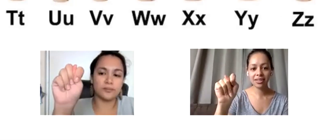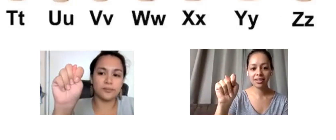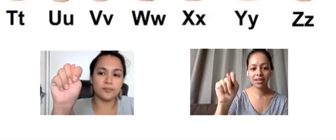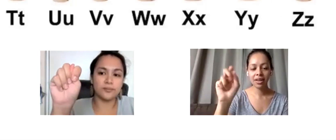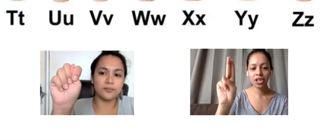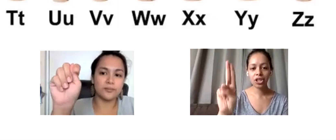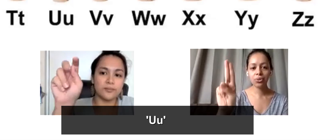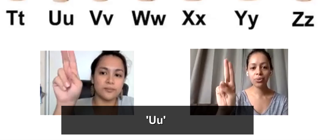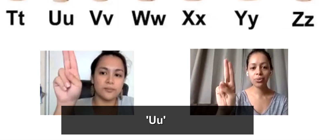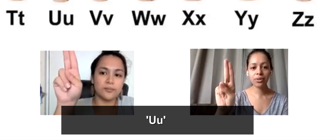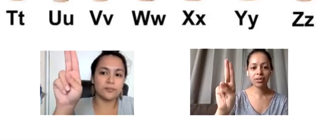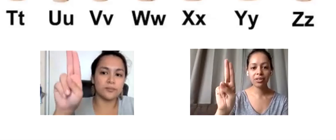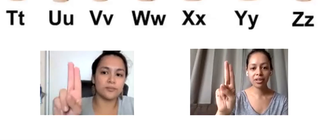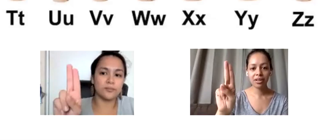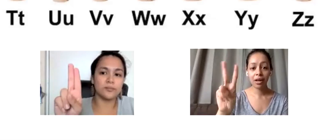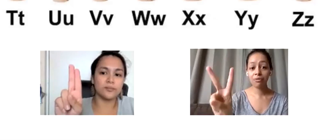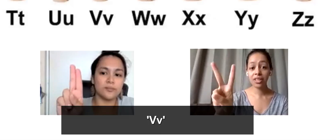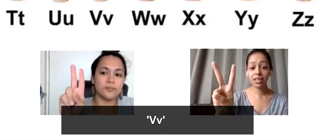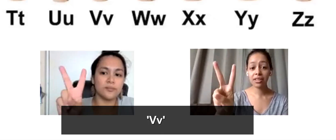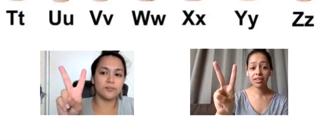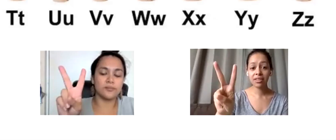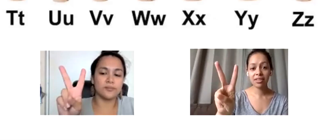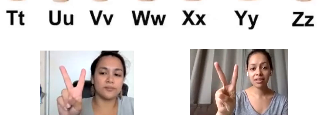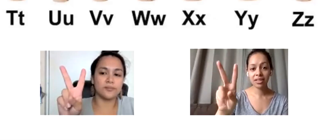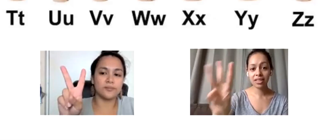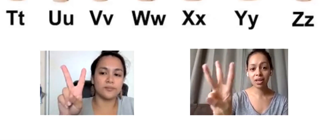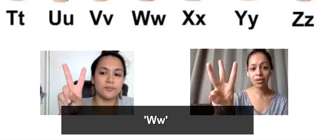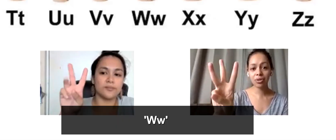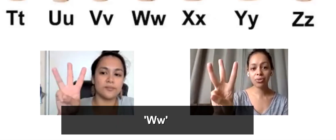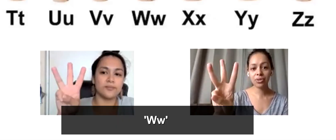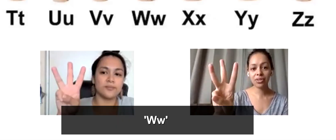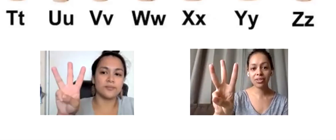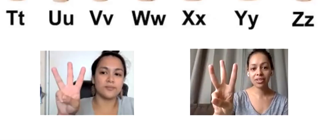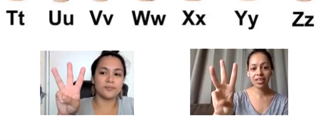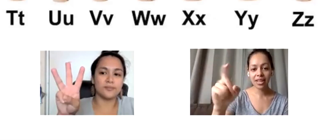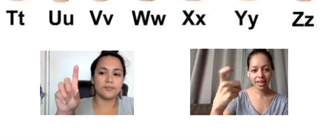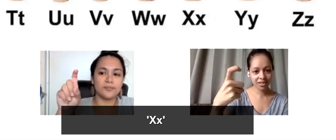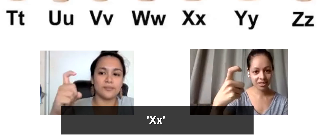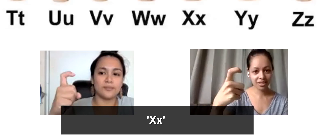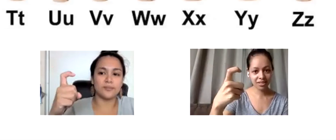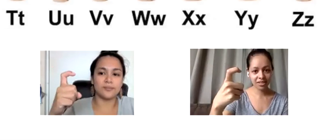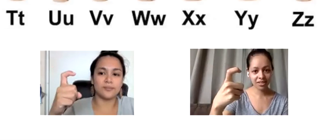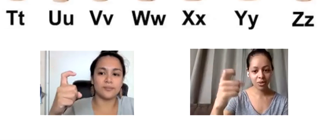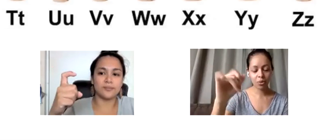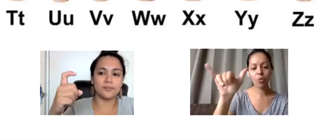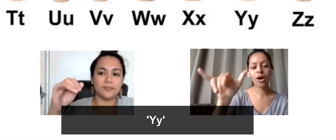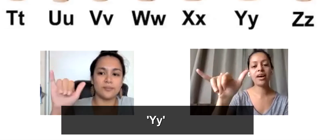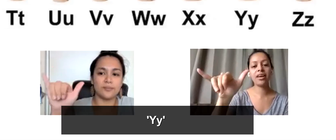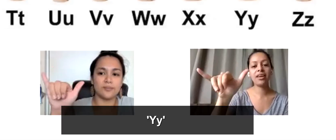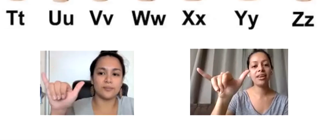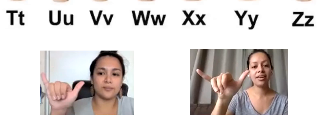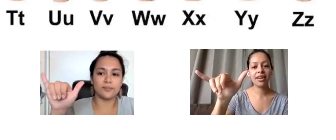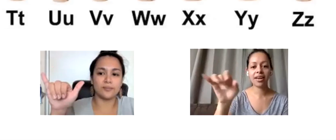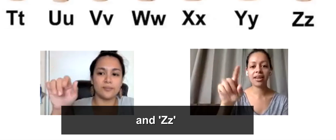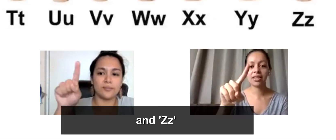T, U, V, W, X,